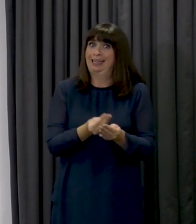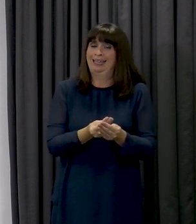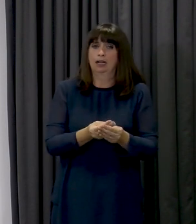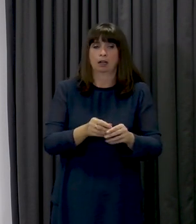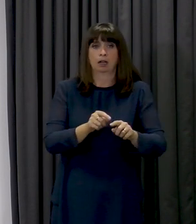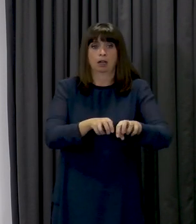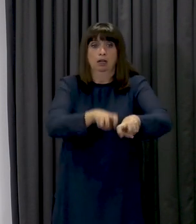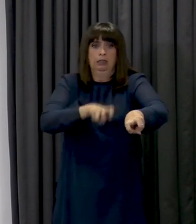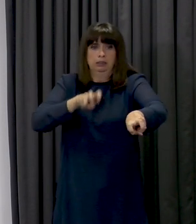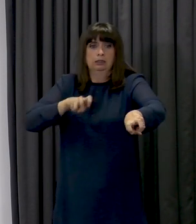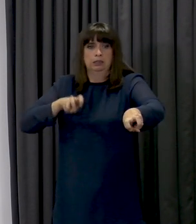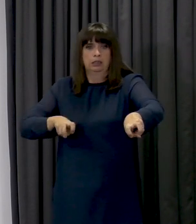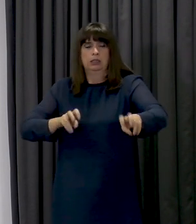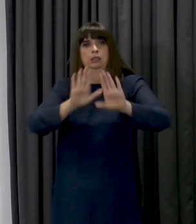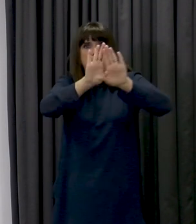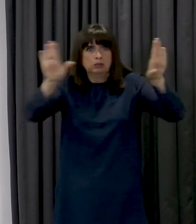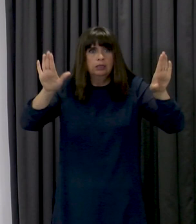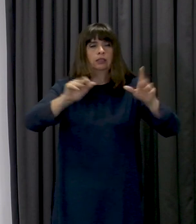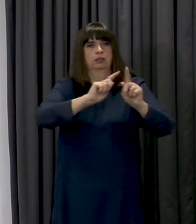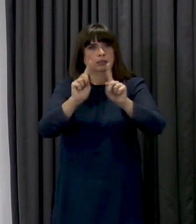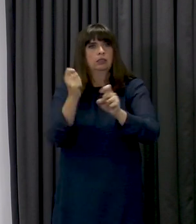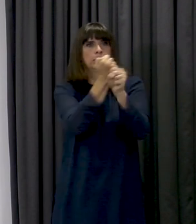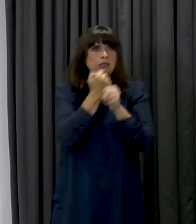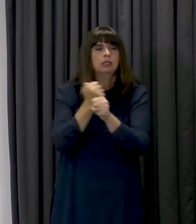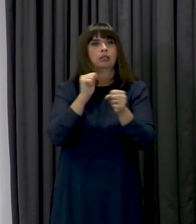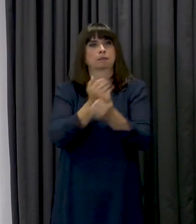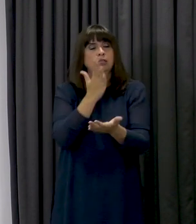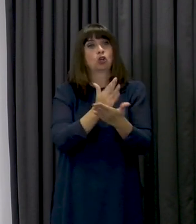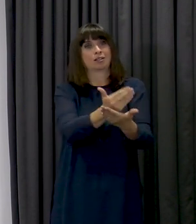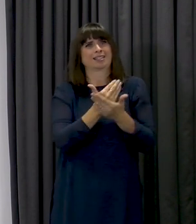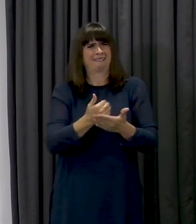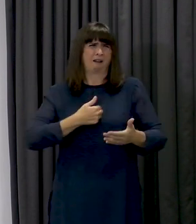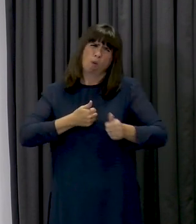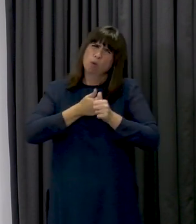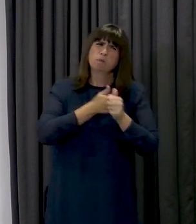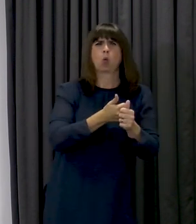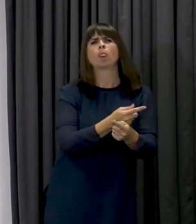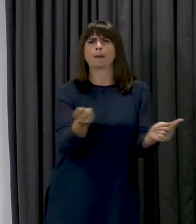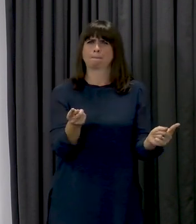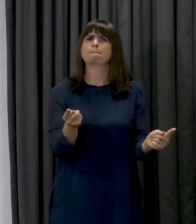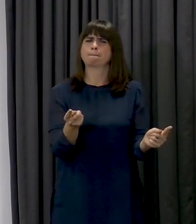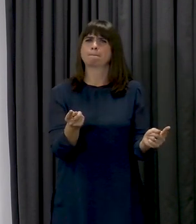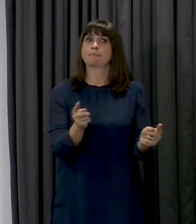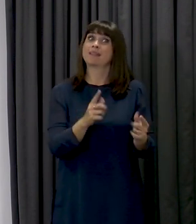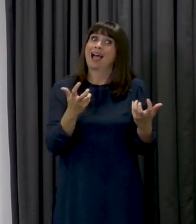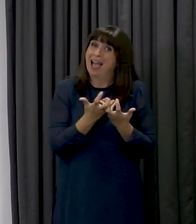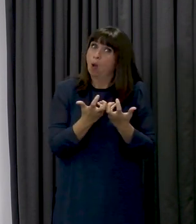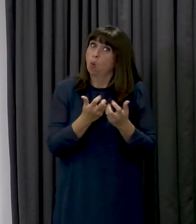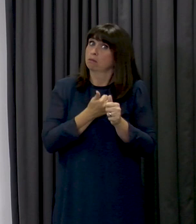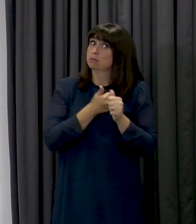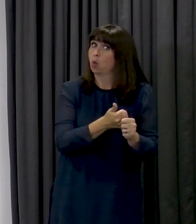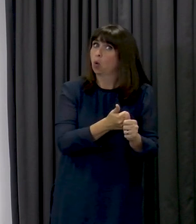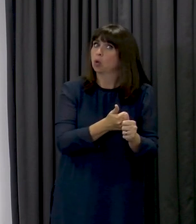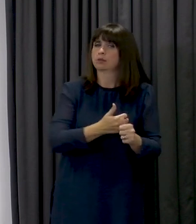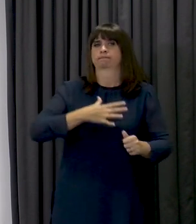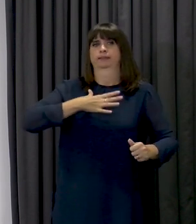their premises safe for people to visit. And one of the ways we can support those businesses is to take more decisive